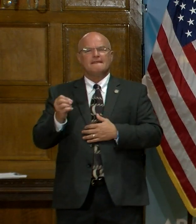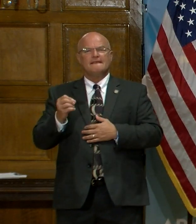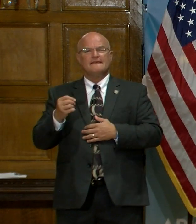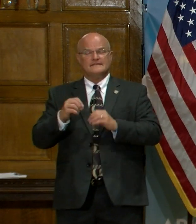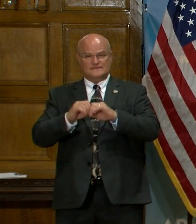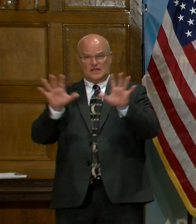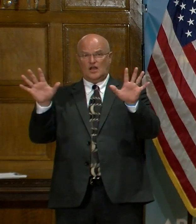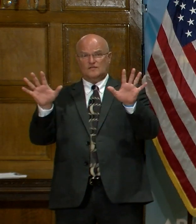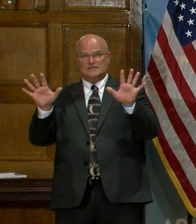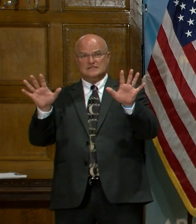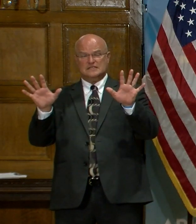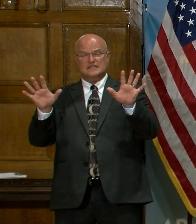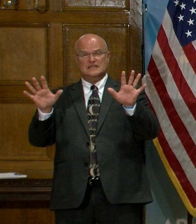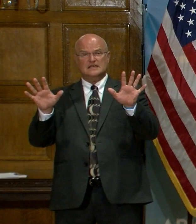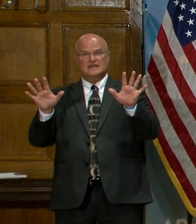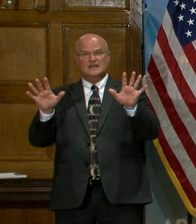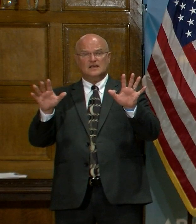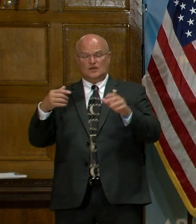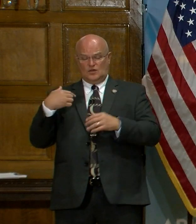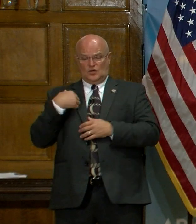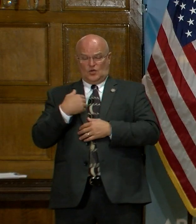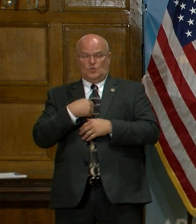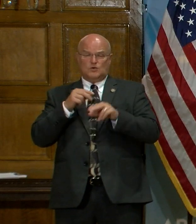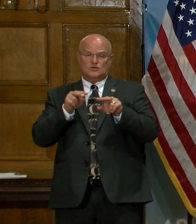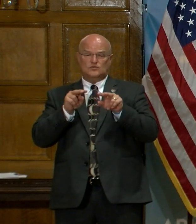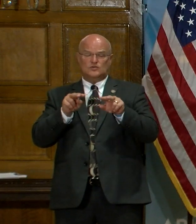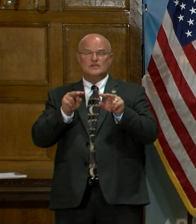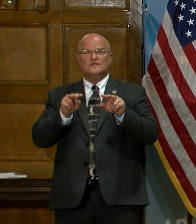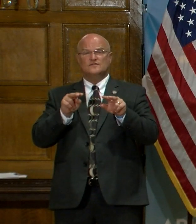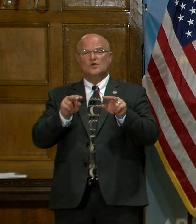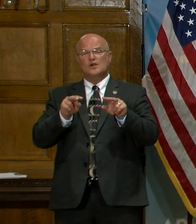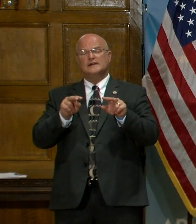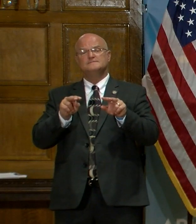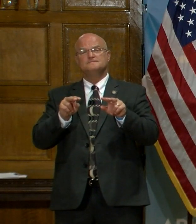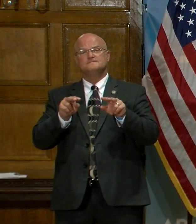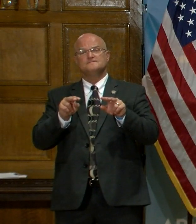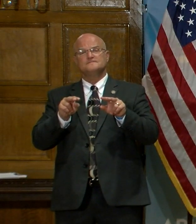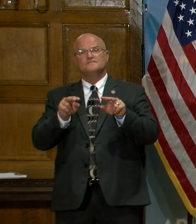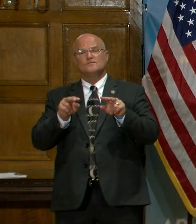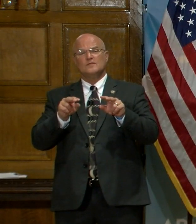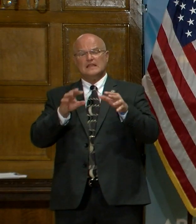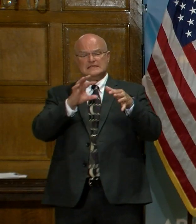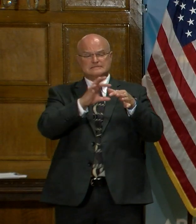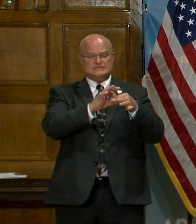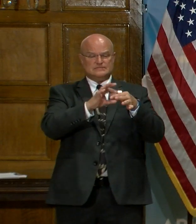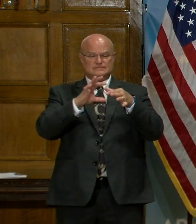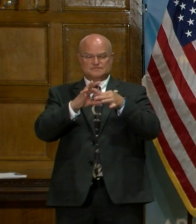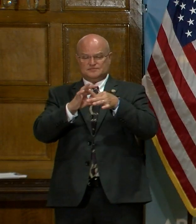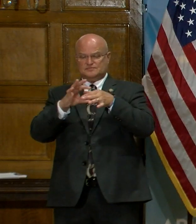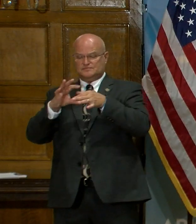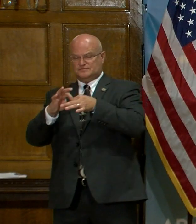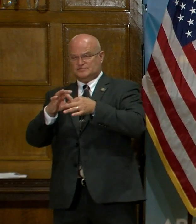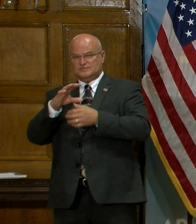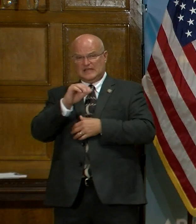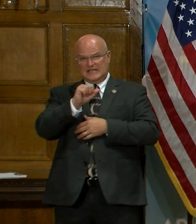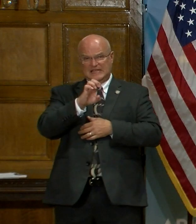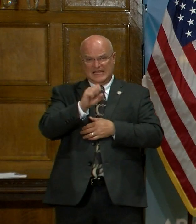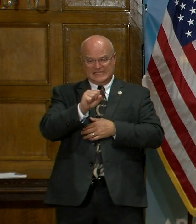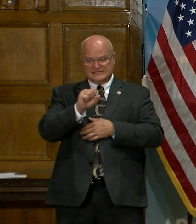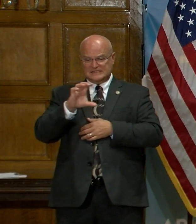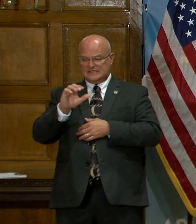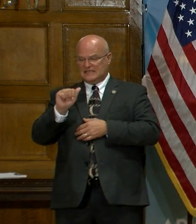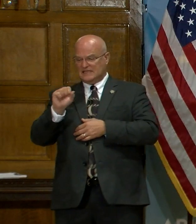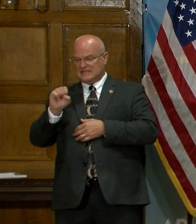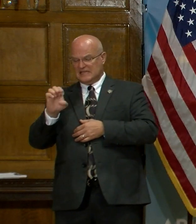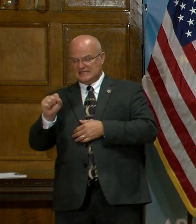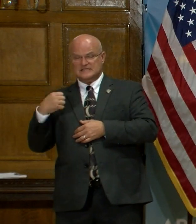You know, obviously, you know, we're looking for links between cases.